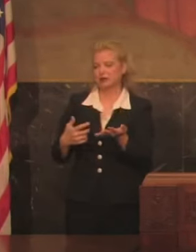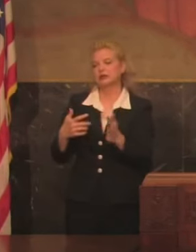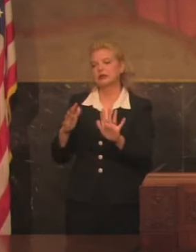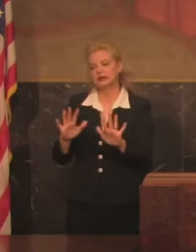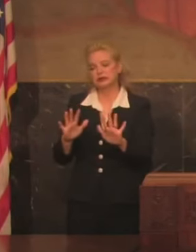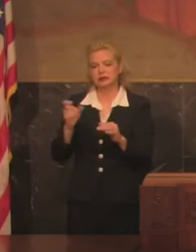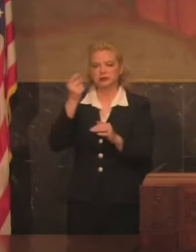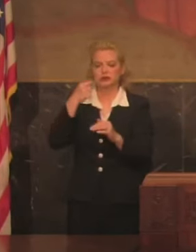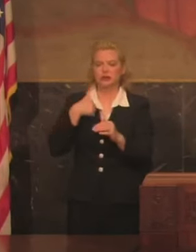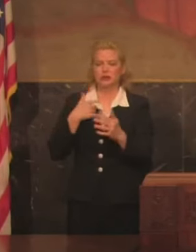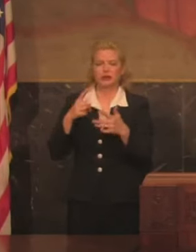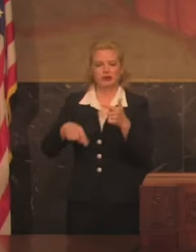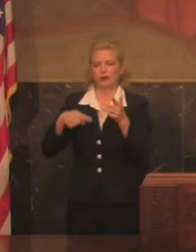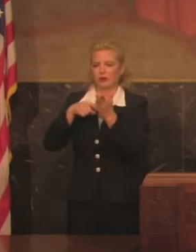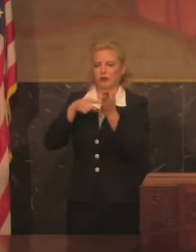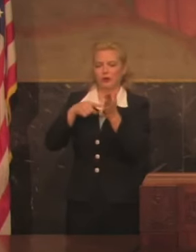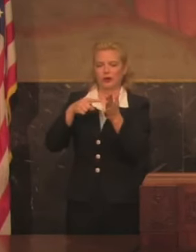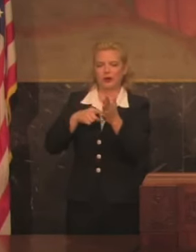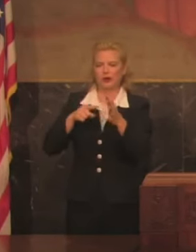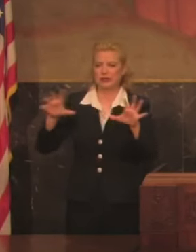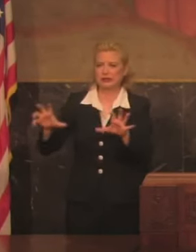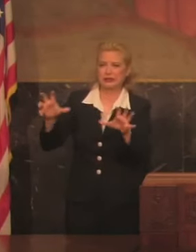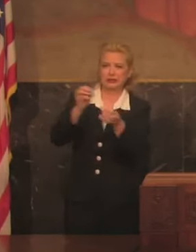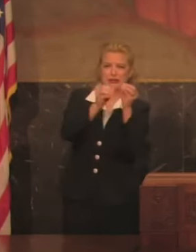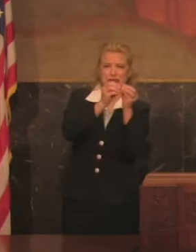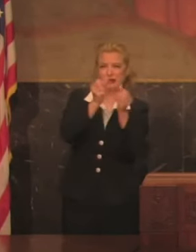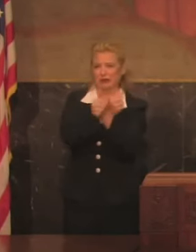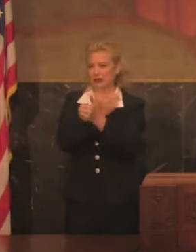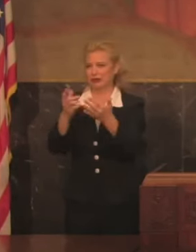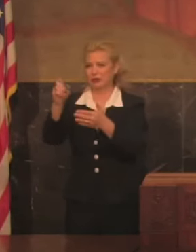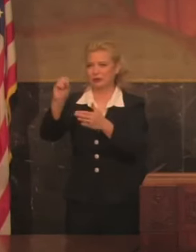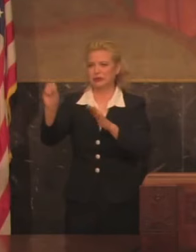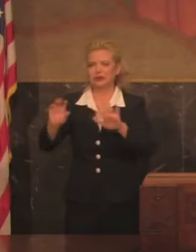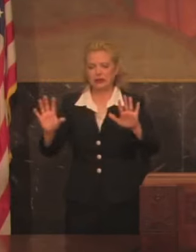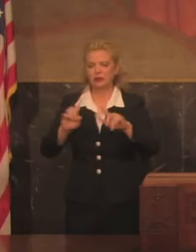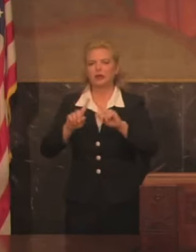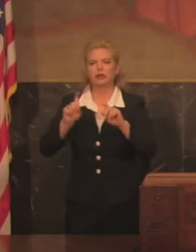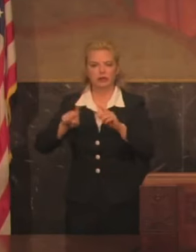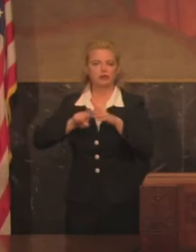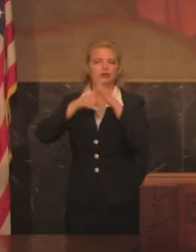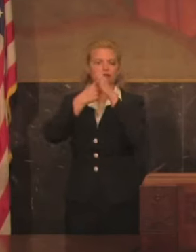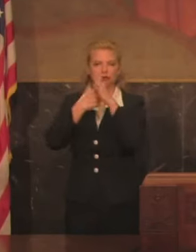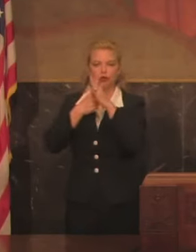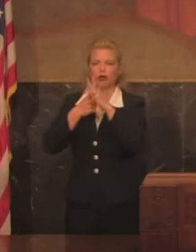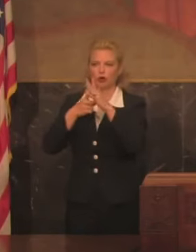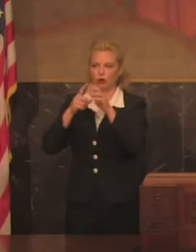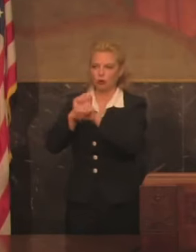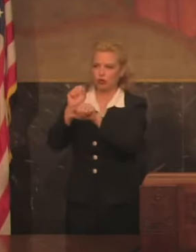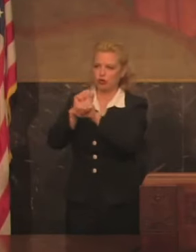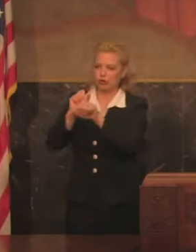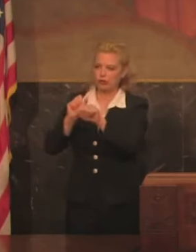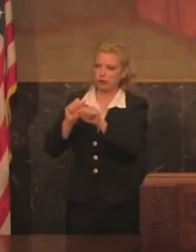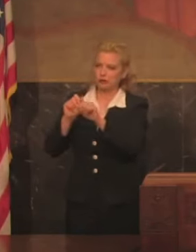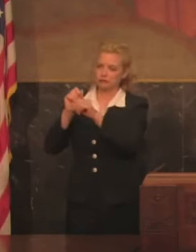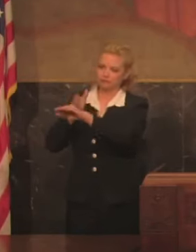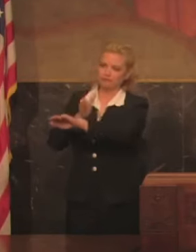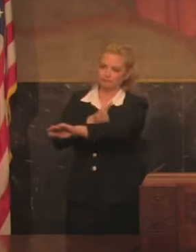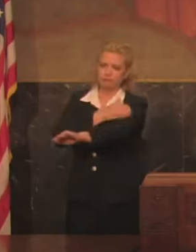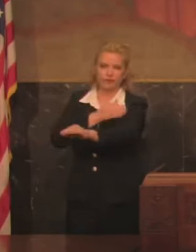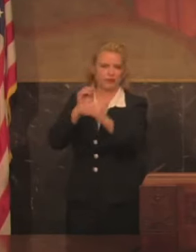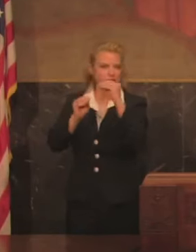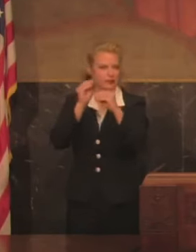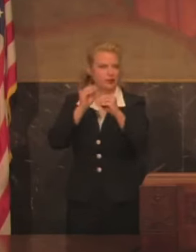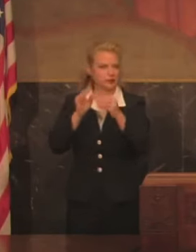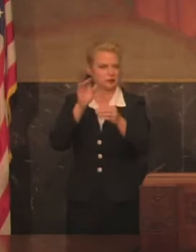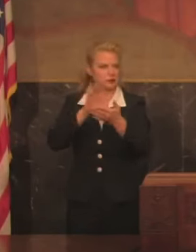do, we need to start chipping away at these needs of our university and community college campuses as well as